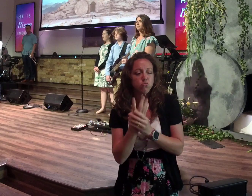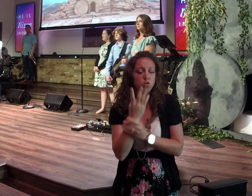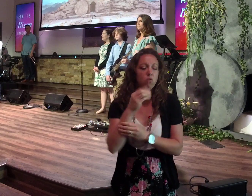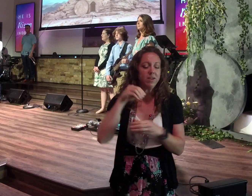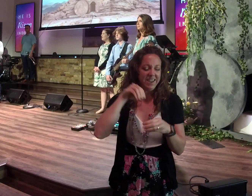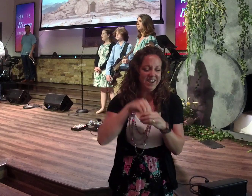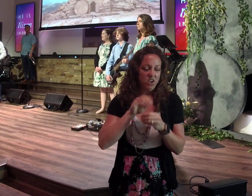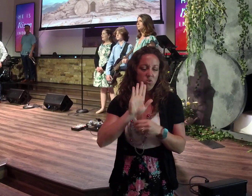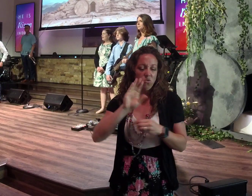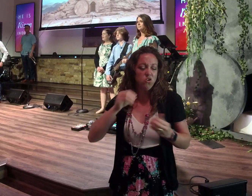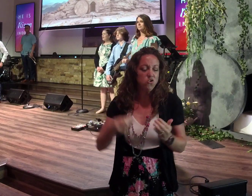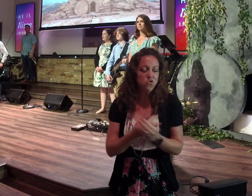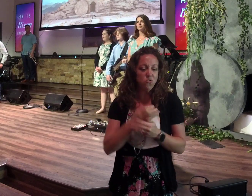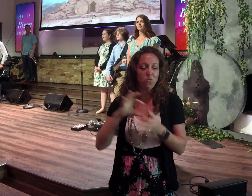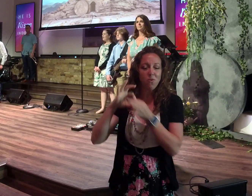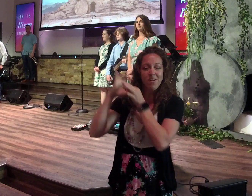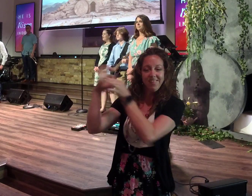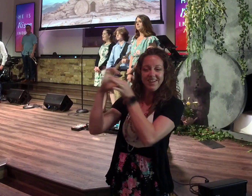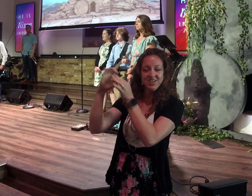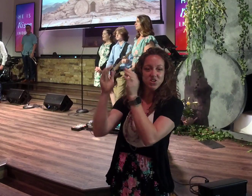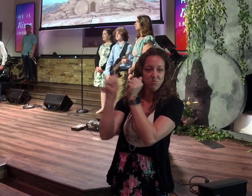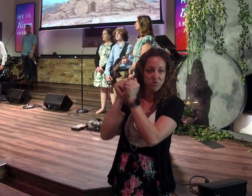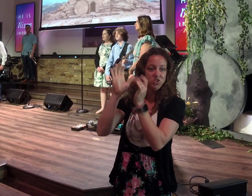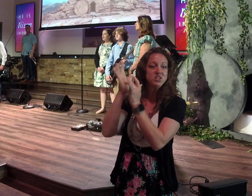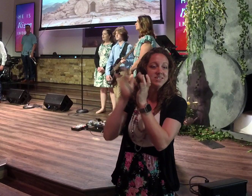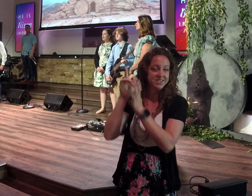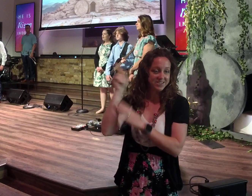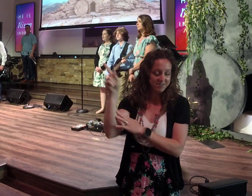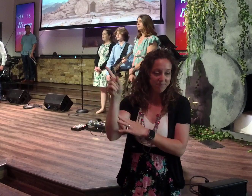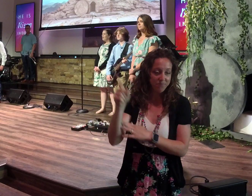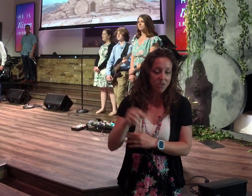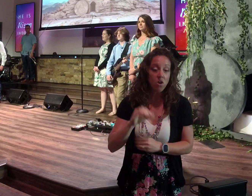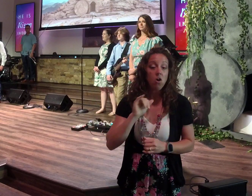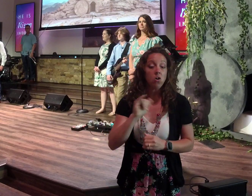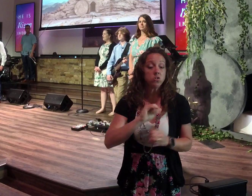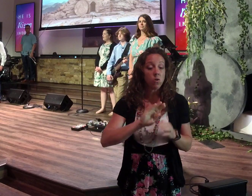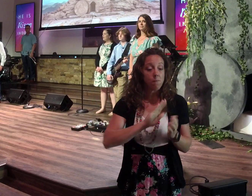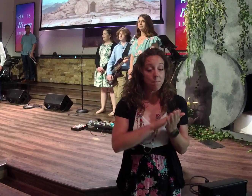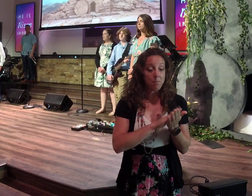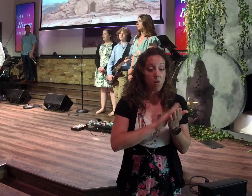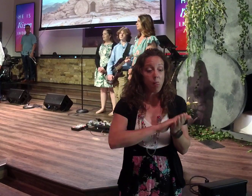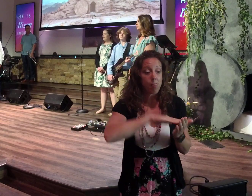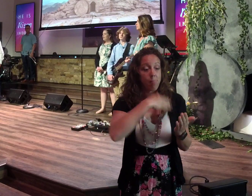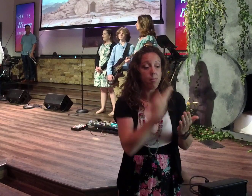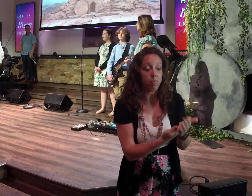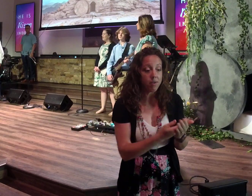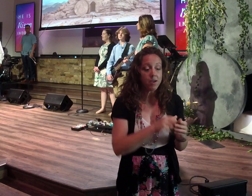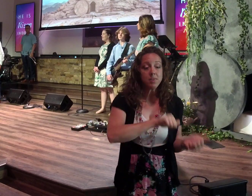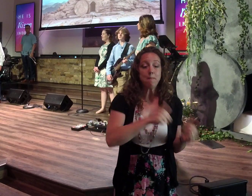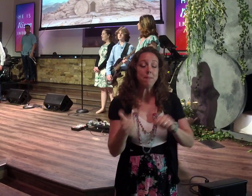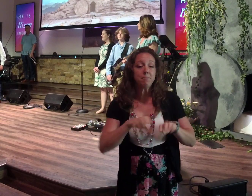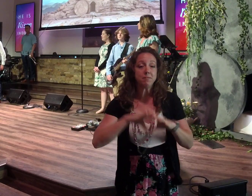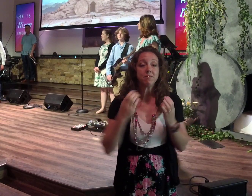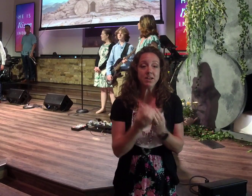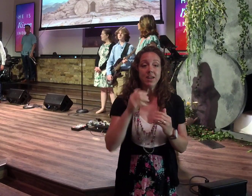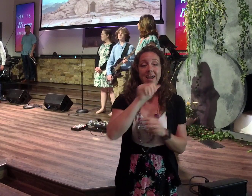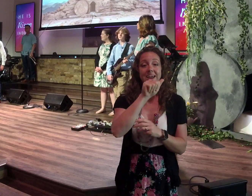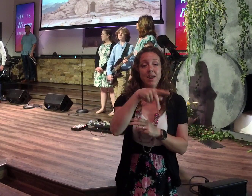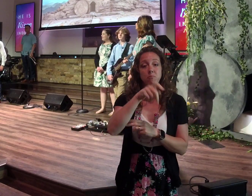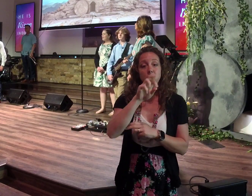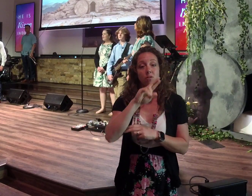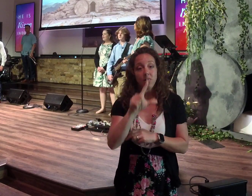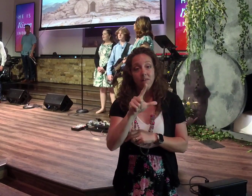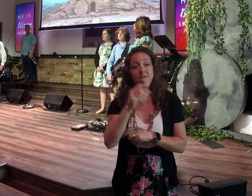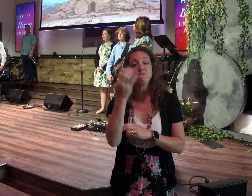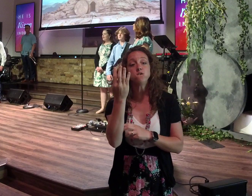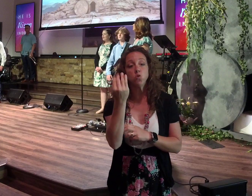in your new relationship with Jesus. And then on the other side, too, we have a baptism class coming up on April 14th.